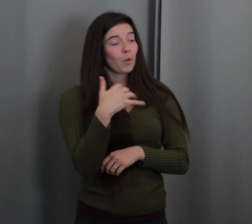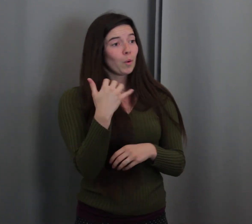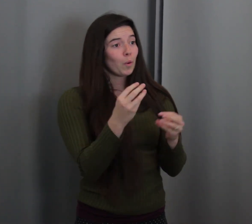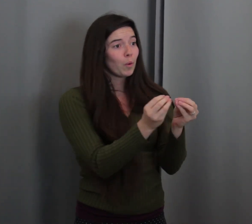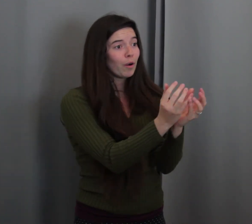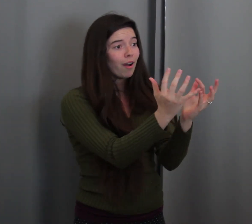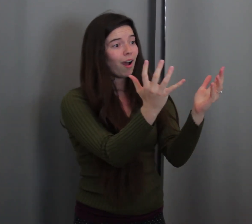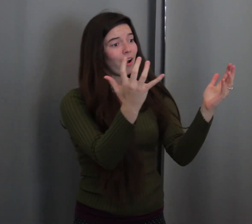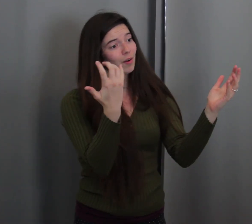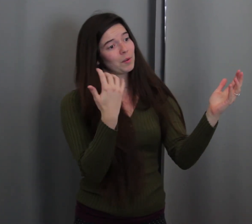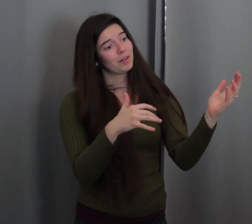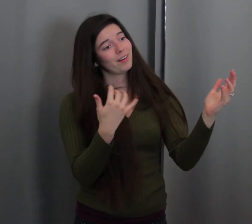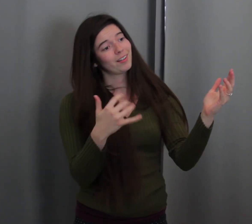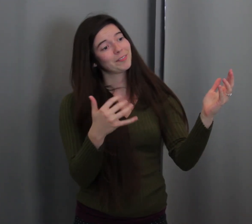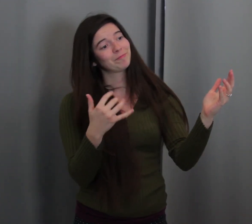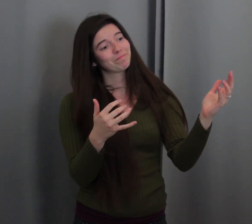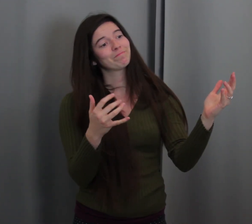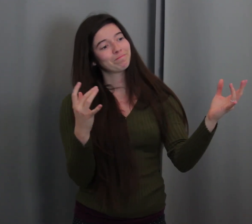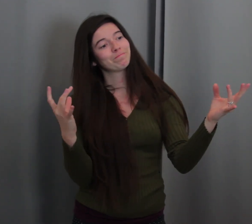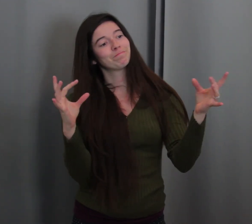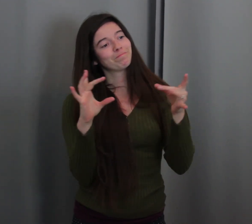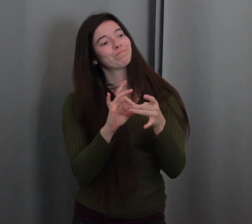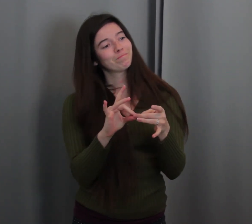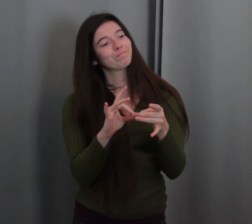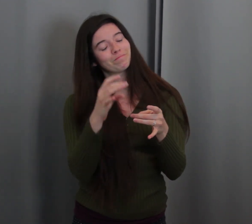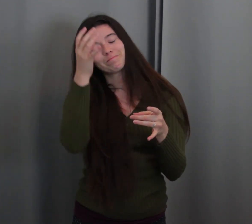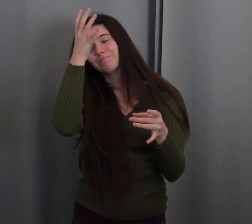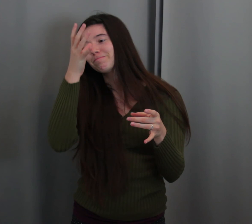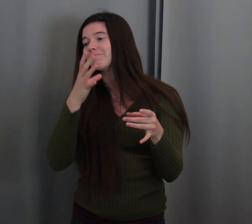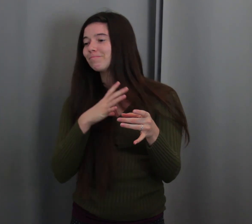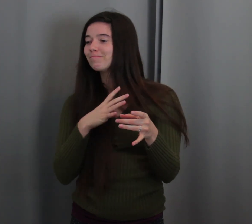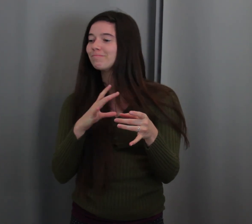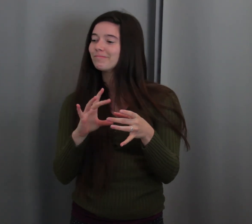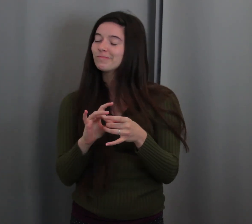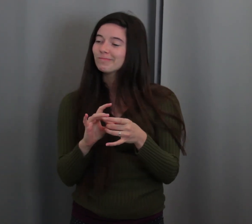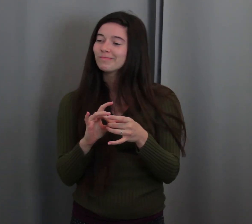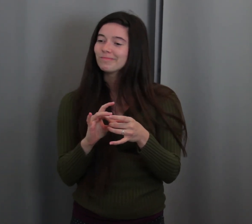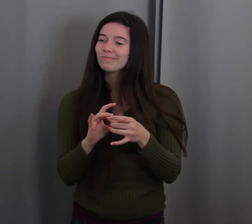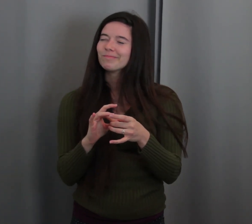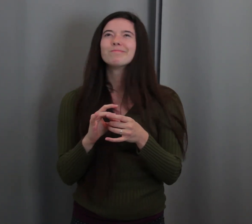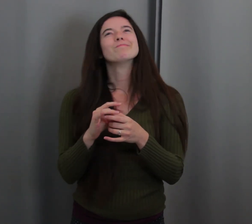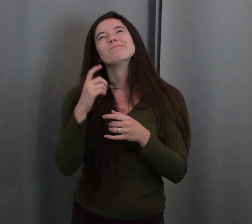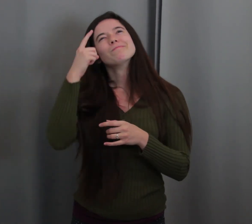garden. How tall this lovely soul must stand.